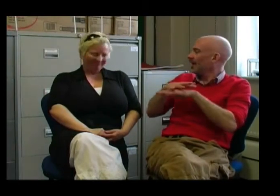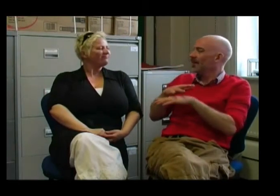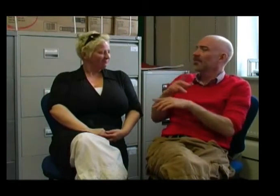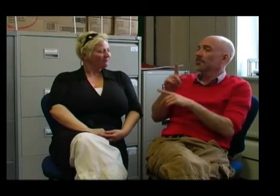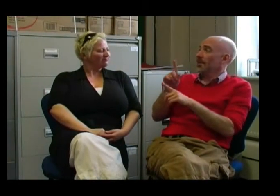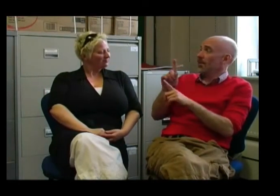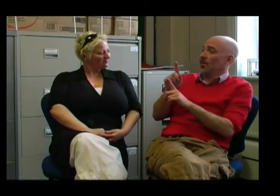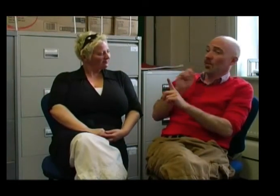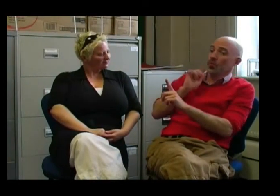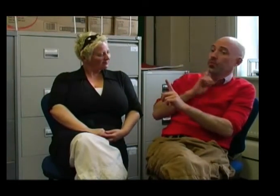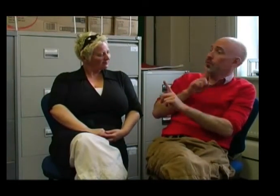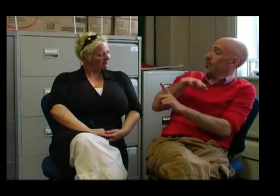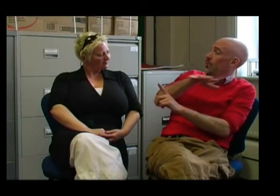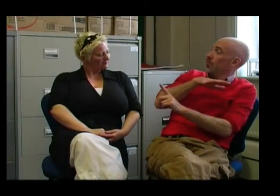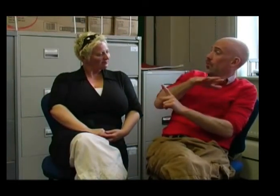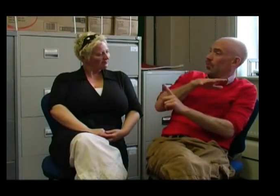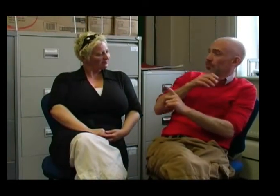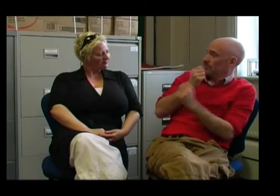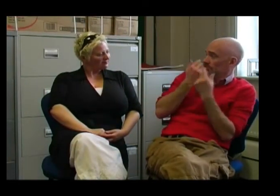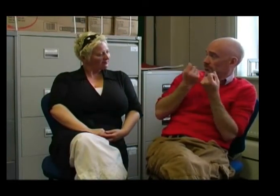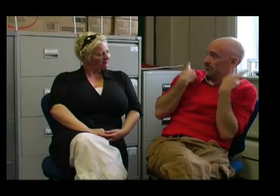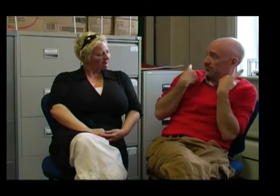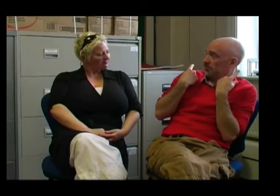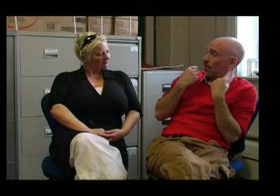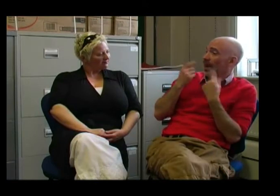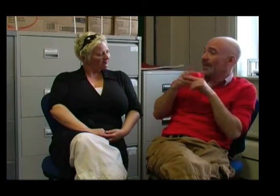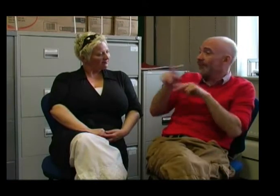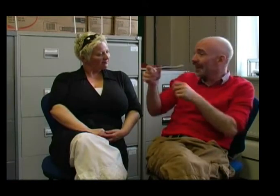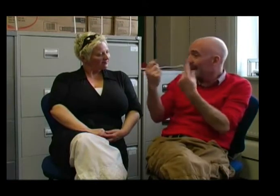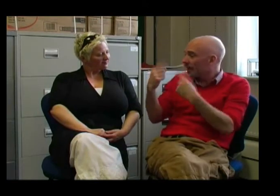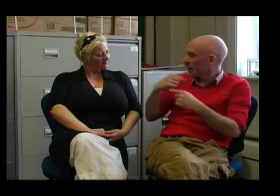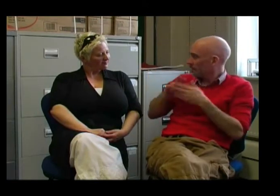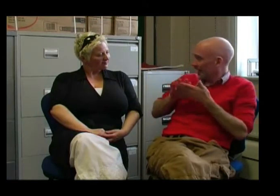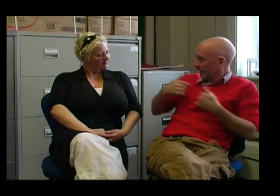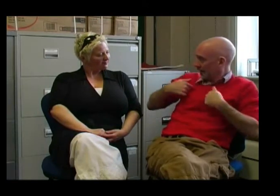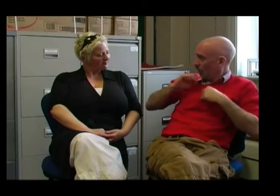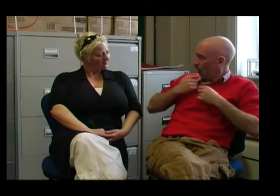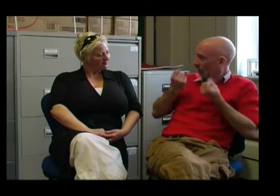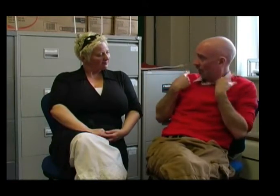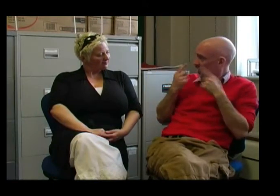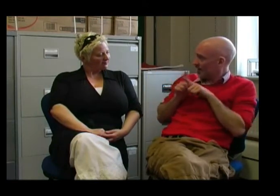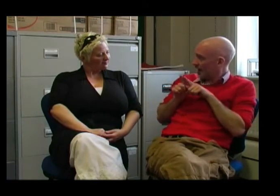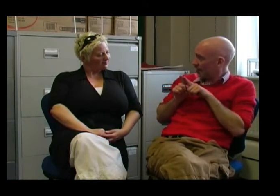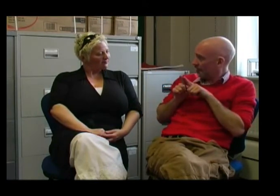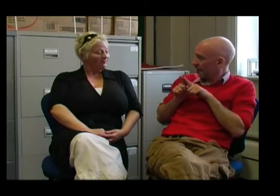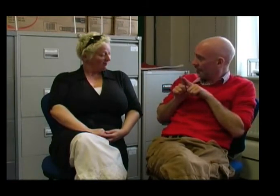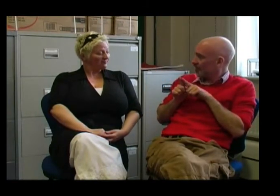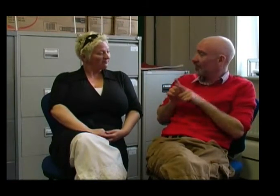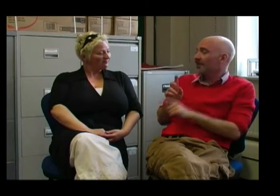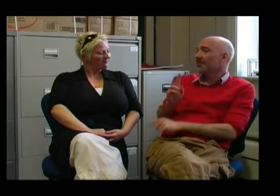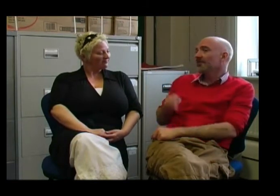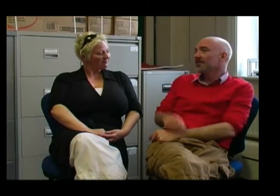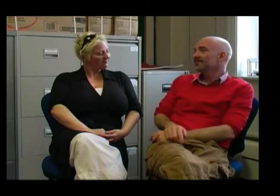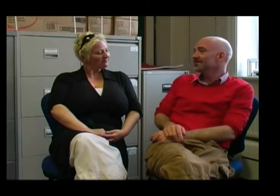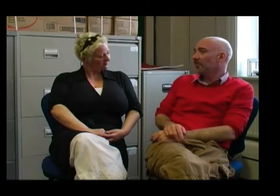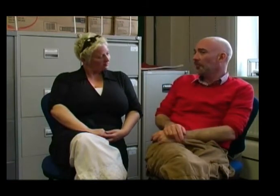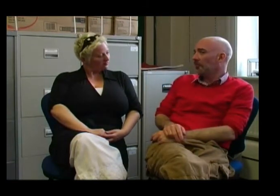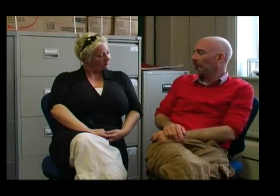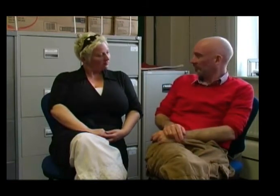So it's him discovering what's happening it's him discovering what happens. So if you're saying if the actor doesn't understand, we